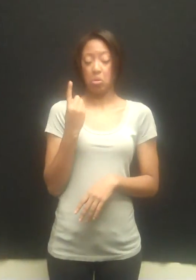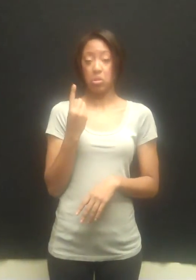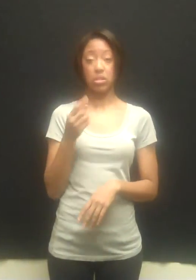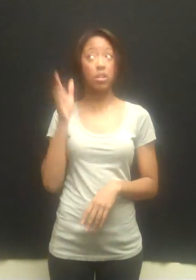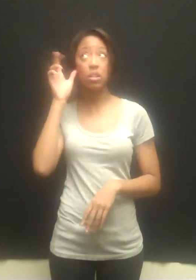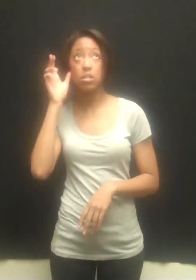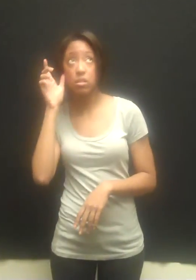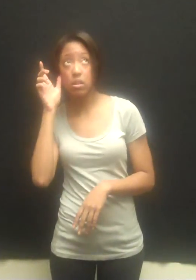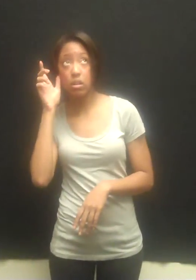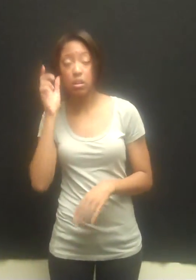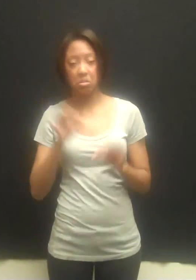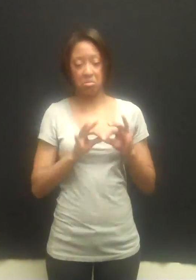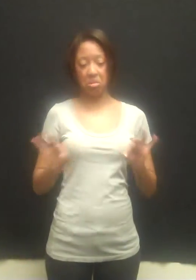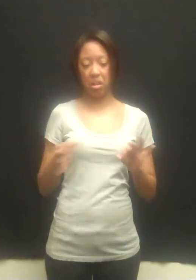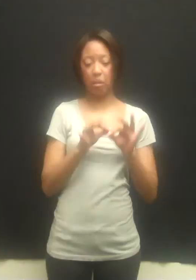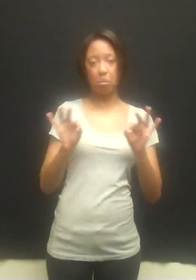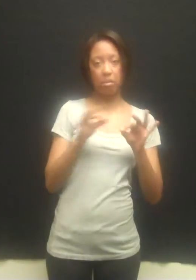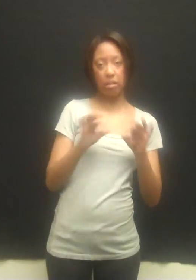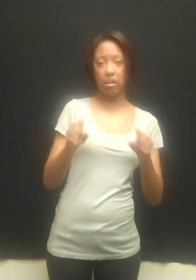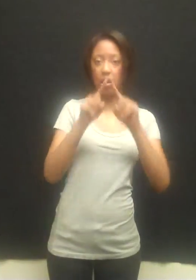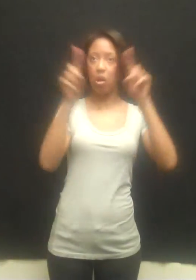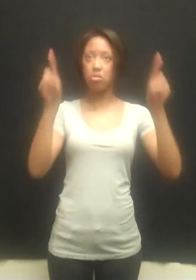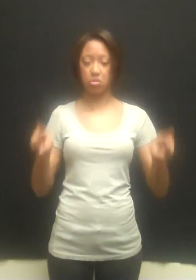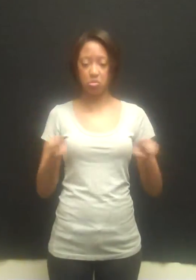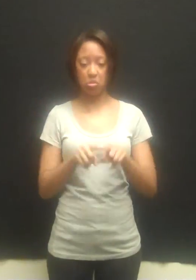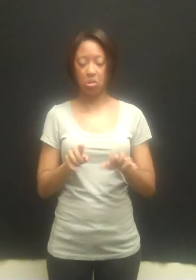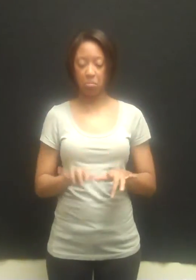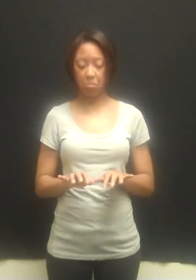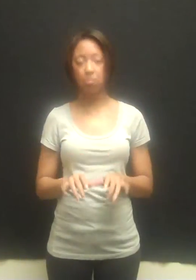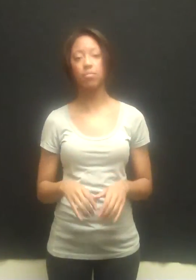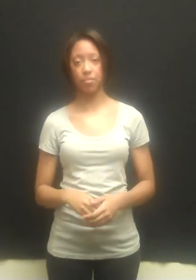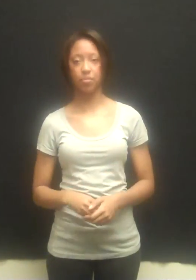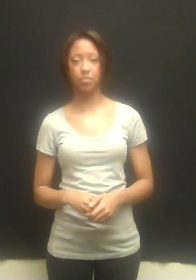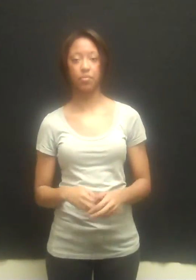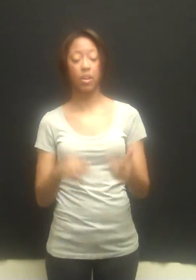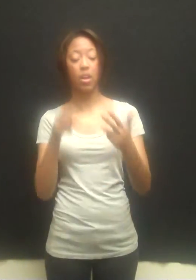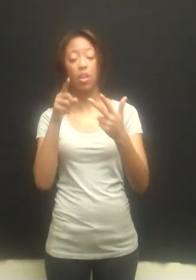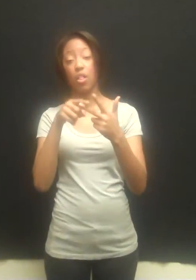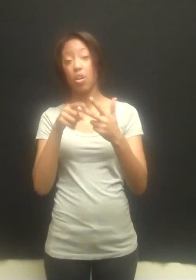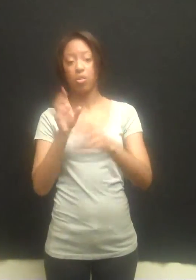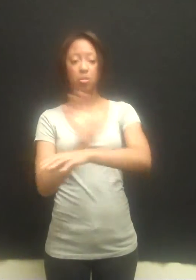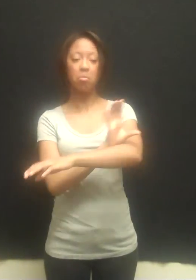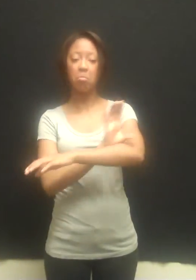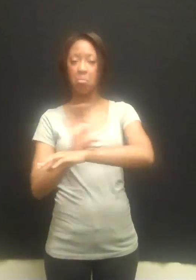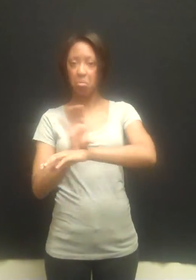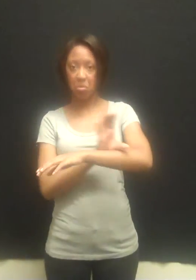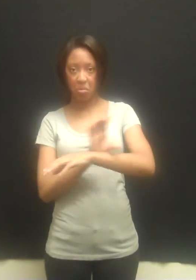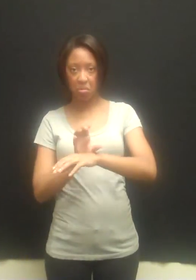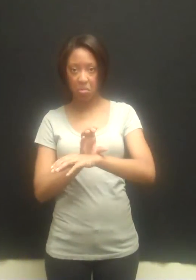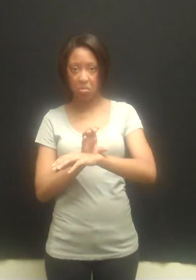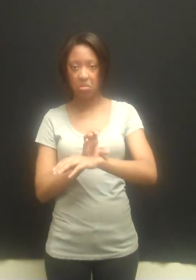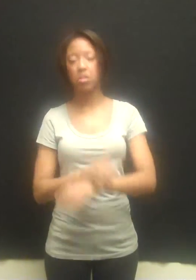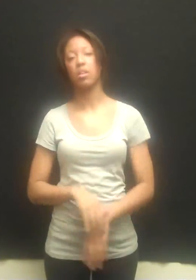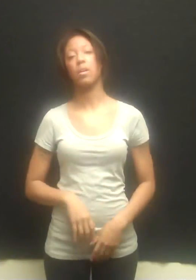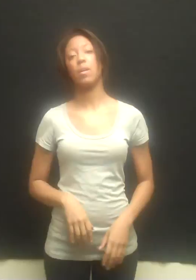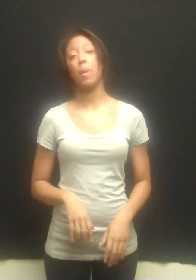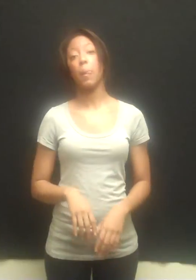The next one is computers. There are software that can recognize people's voice and translate that into text.